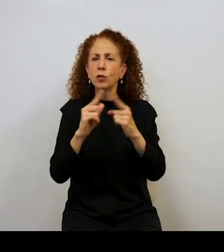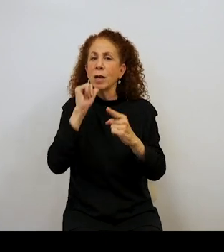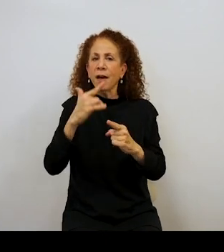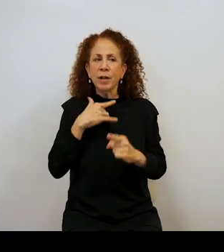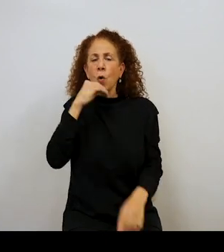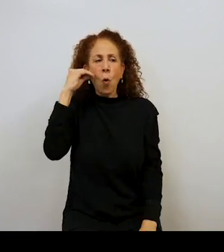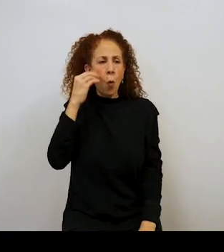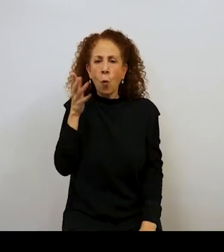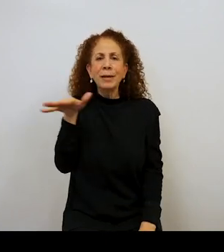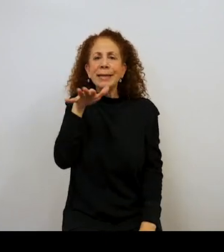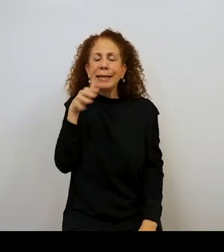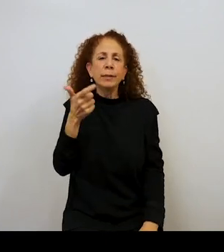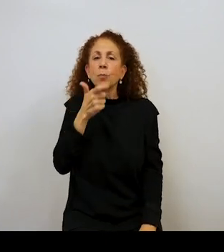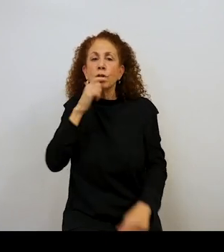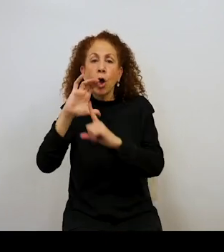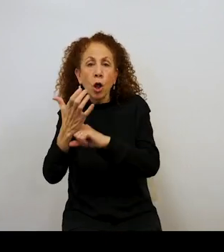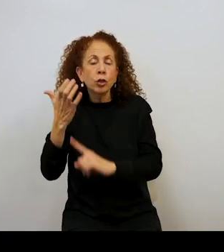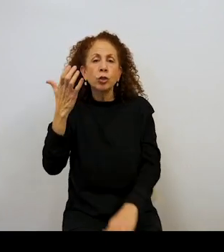feeling fully at home in British culture,